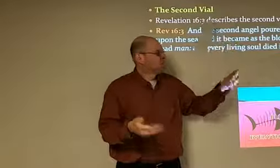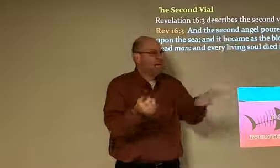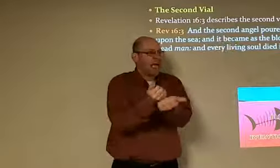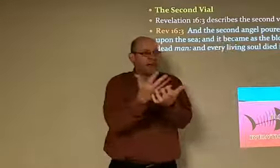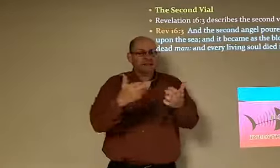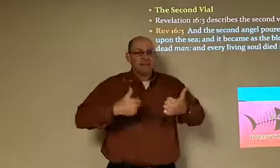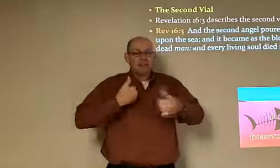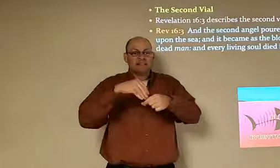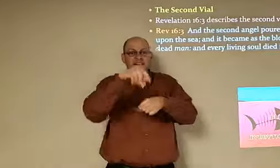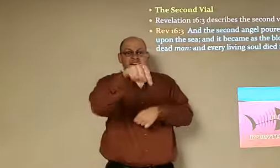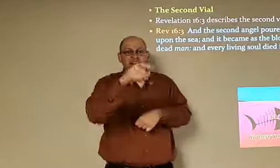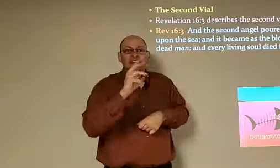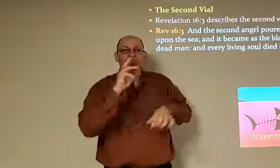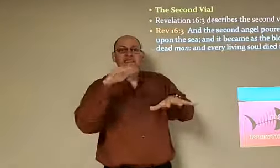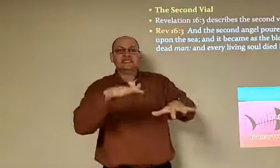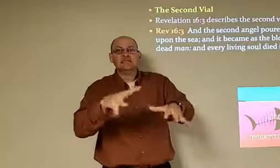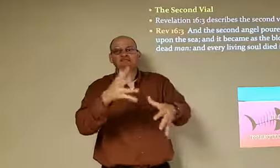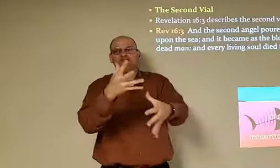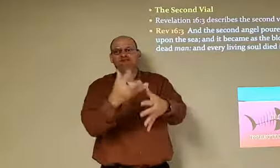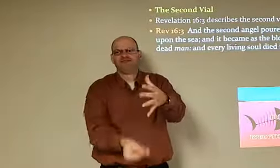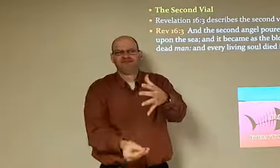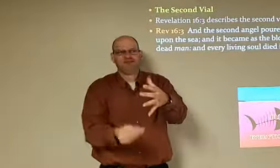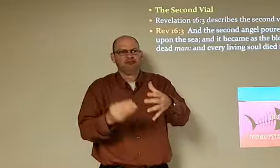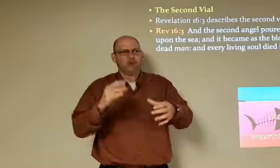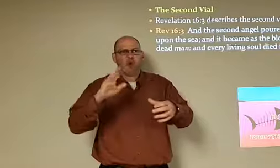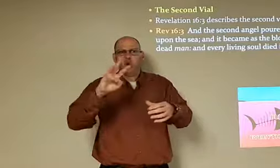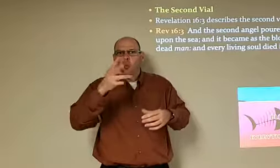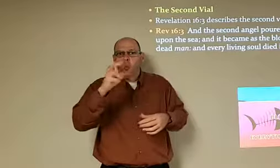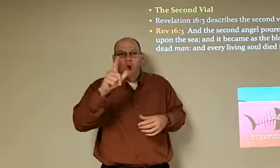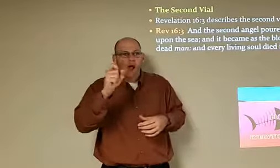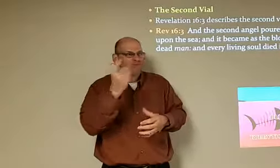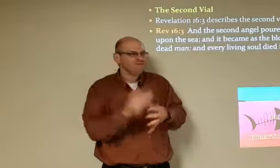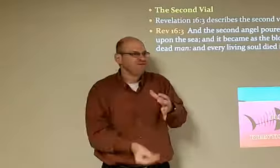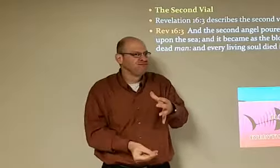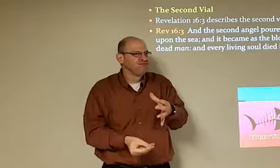So the living things that lived in the sea becomes dead. They die.